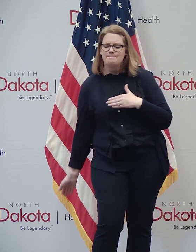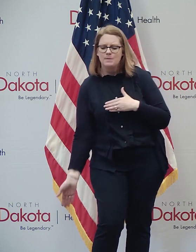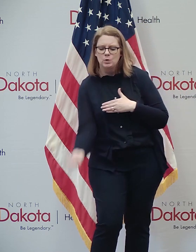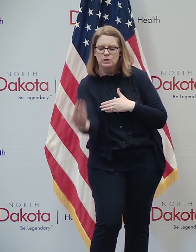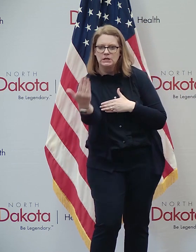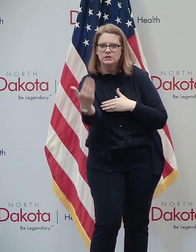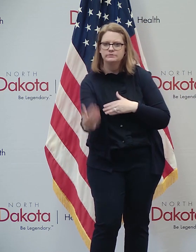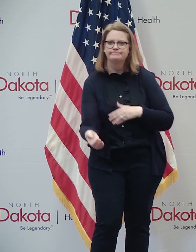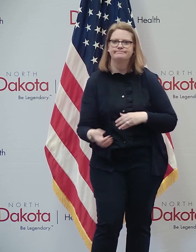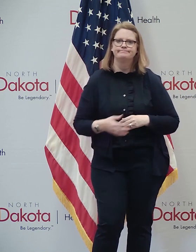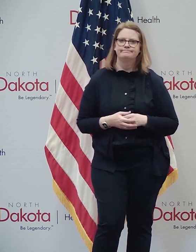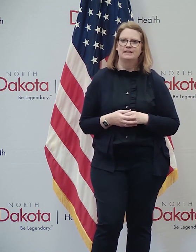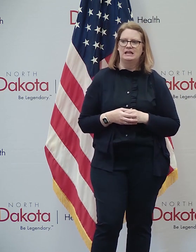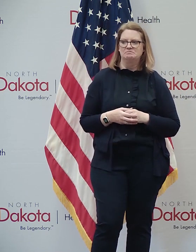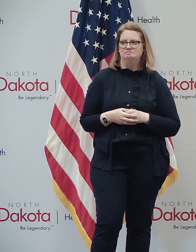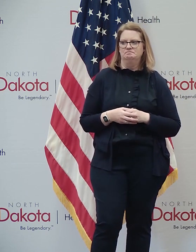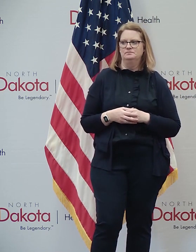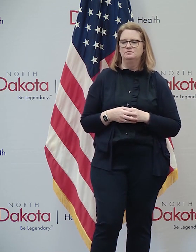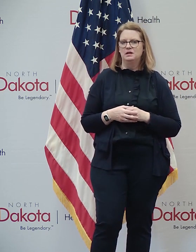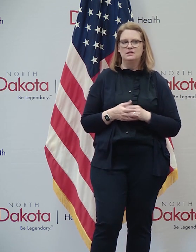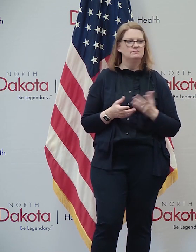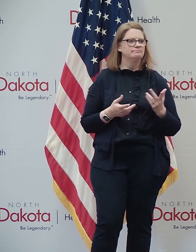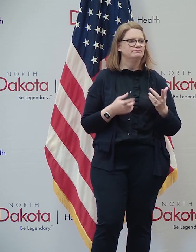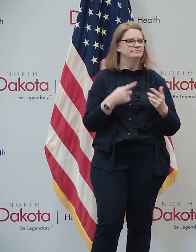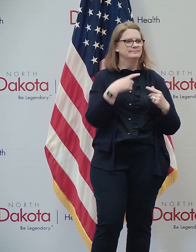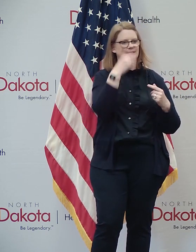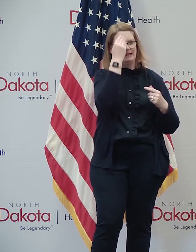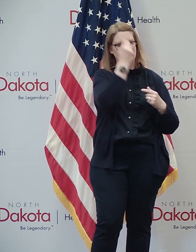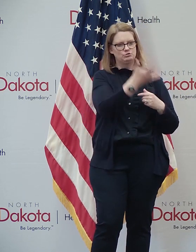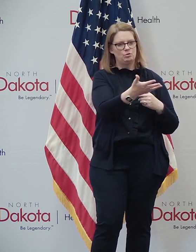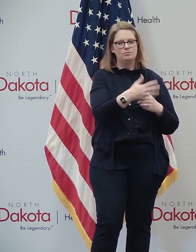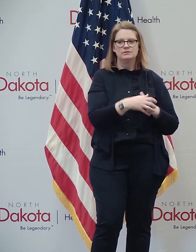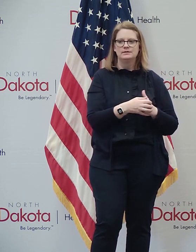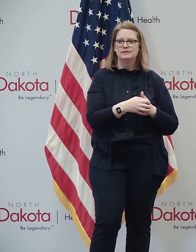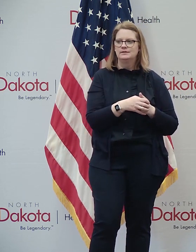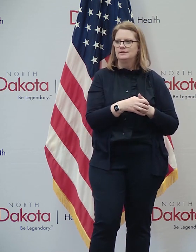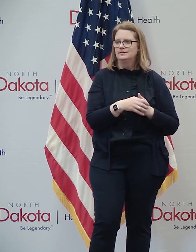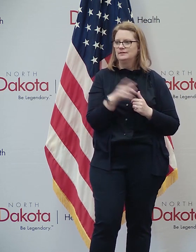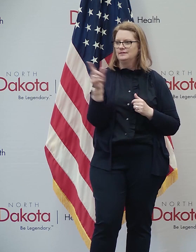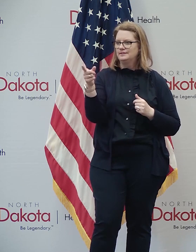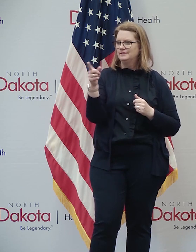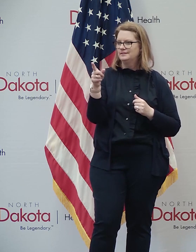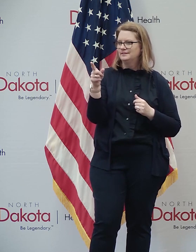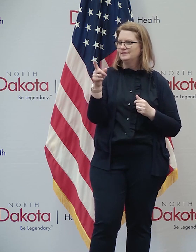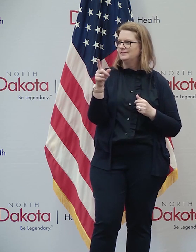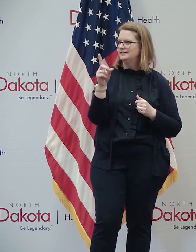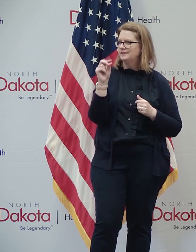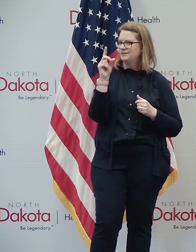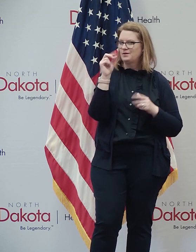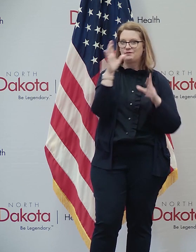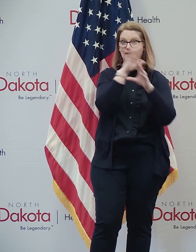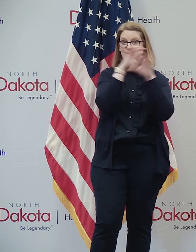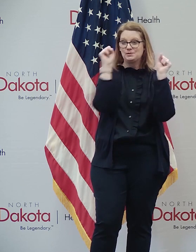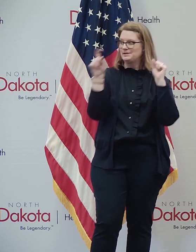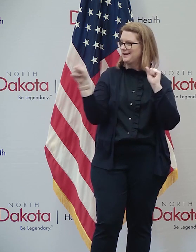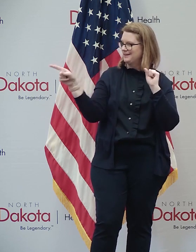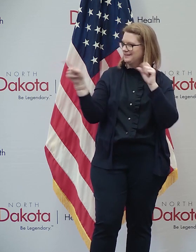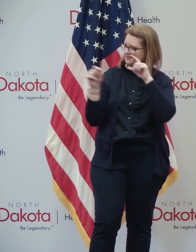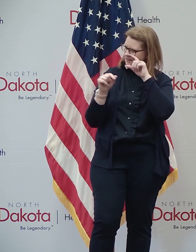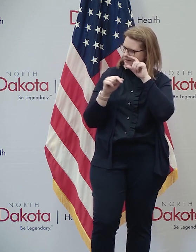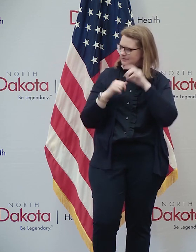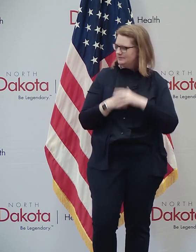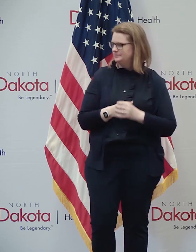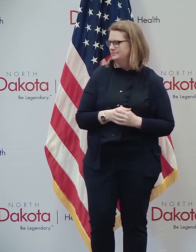being forced to close, or if they are allowed to be open. Boy, that stumped me on that one. So